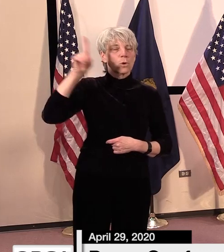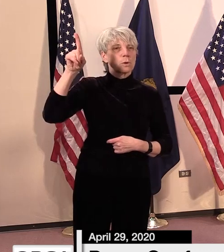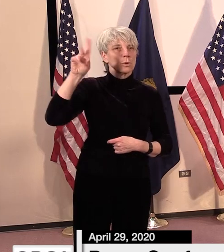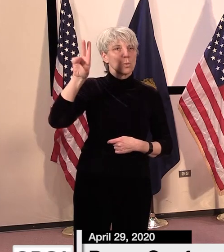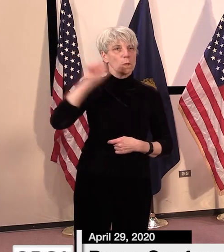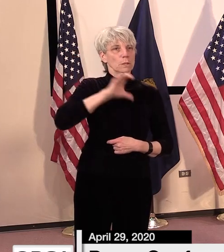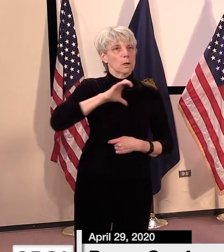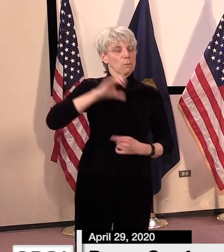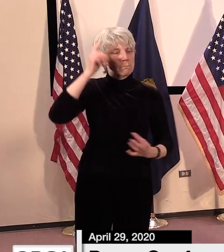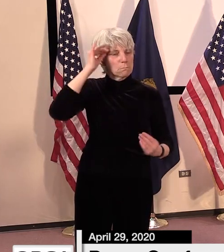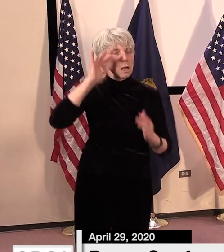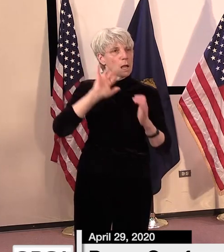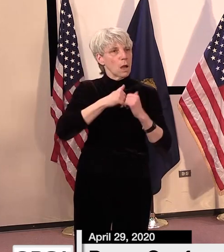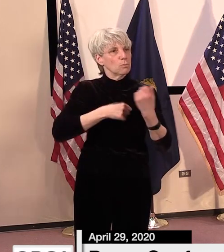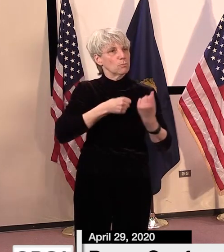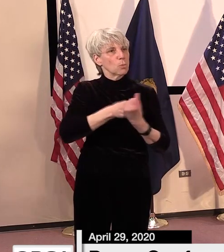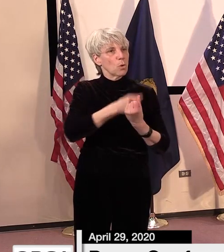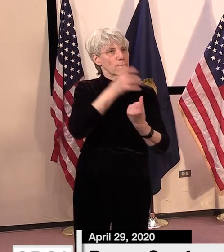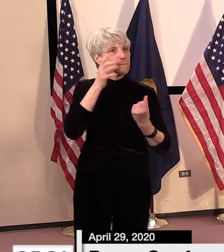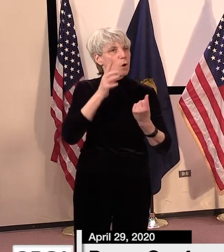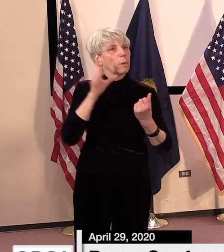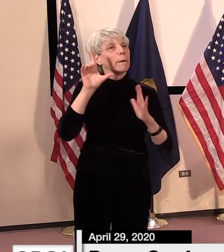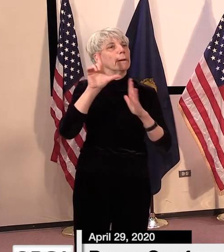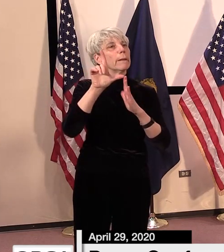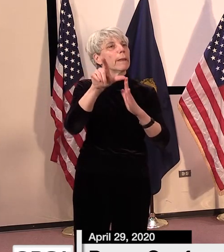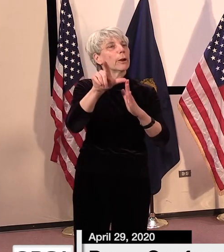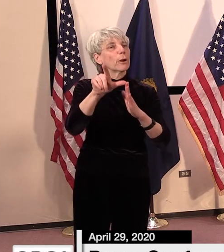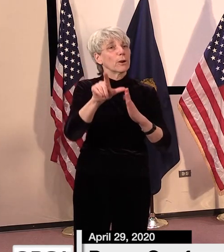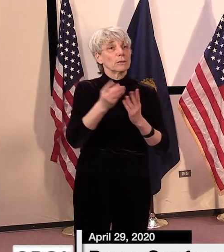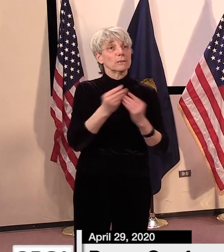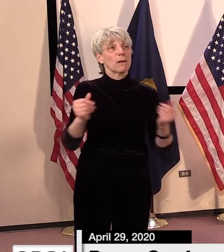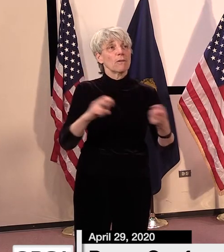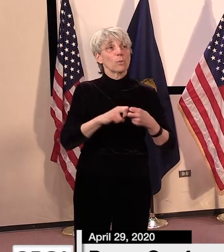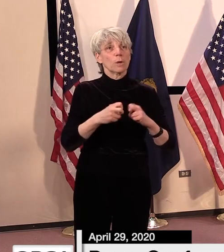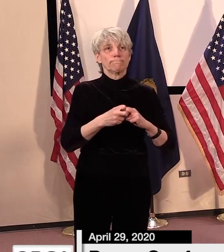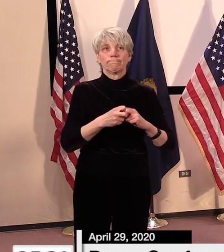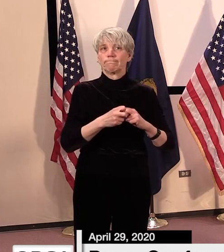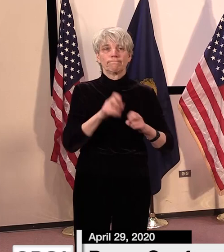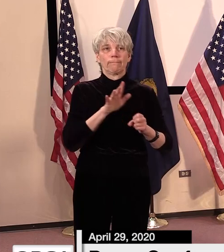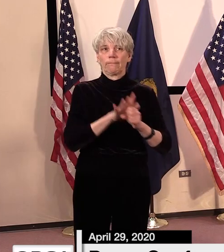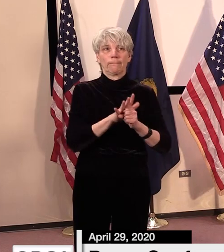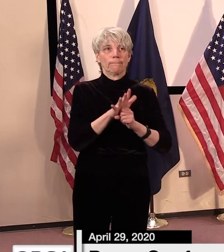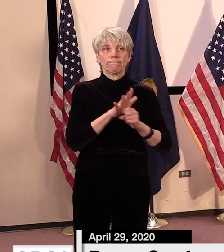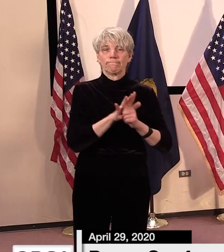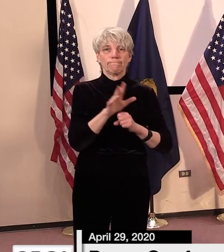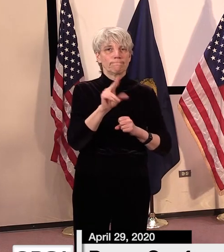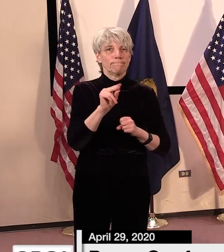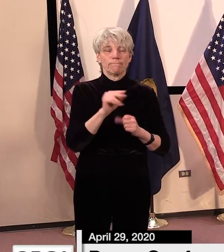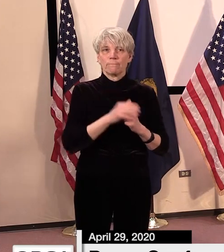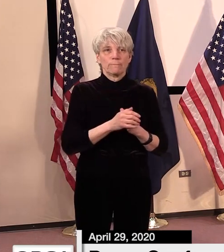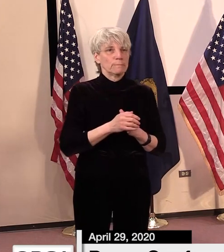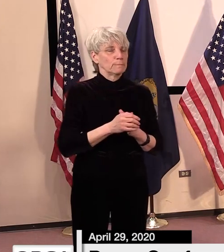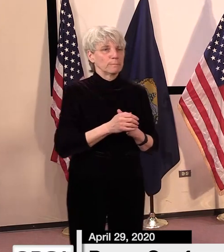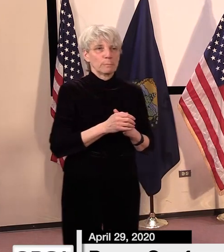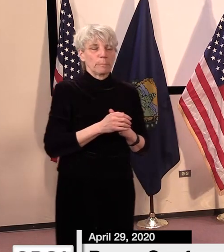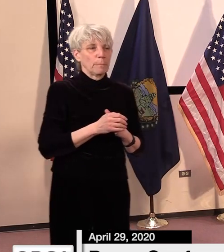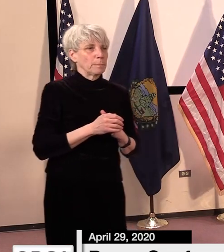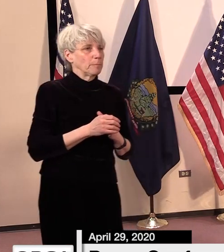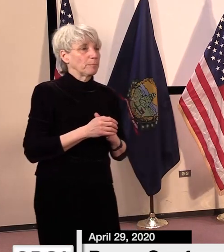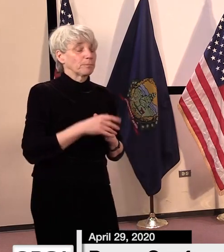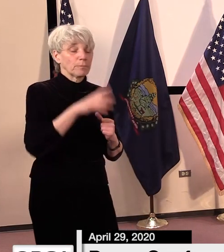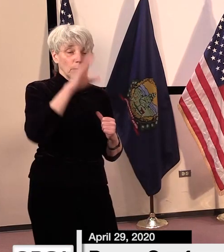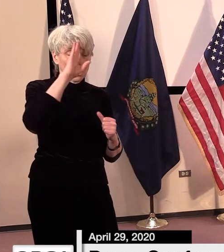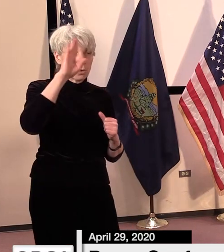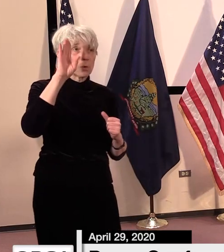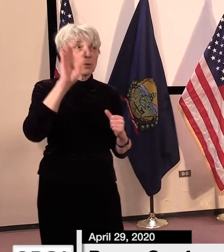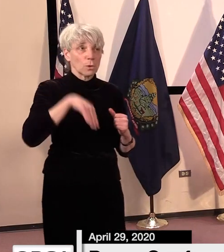but that doesn't that's not going to solve the problem. Again, like other sectors, take our state colleges, agriculture